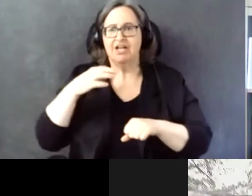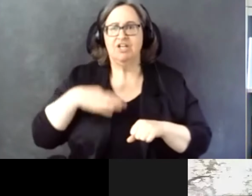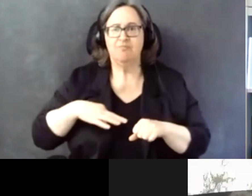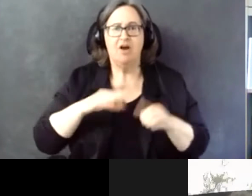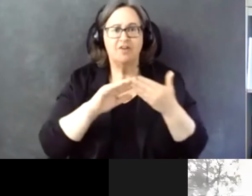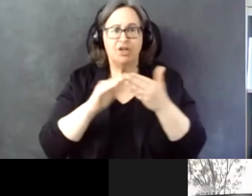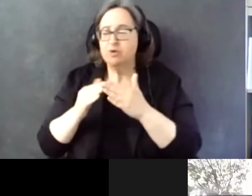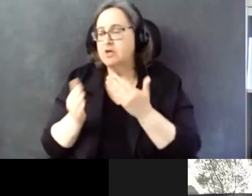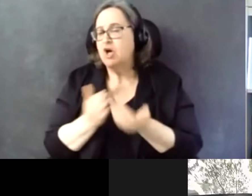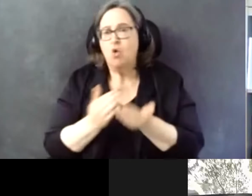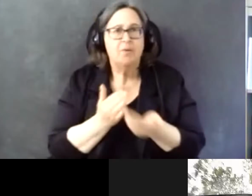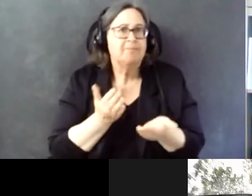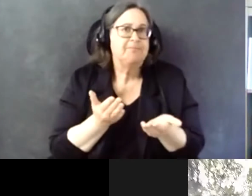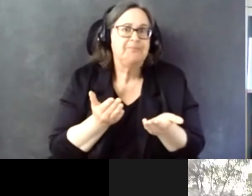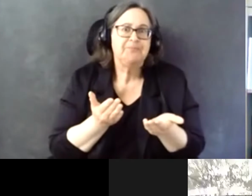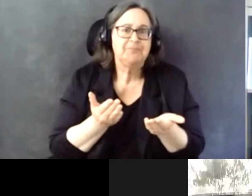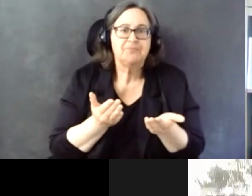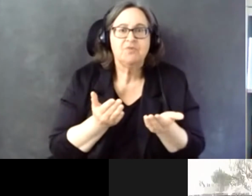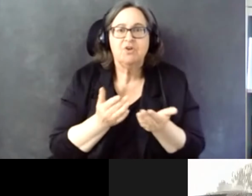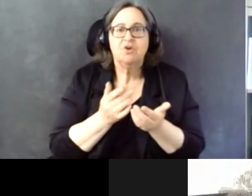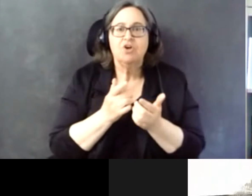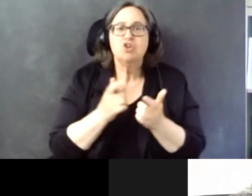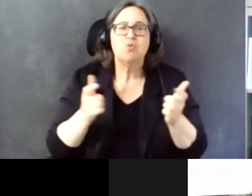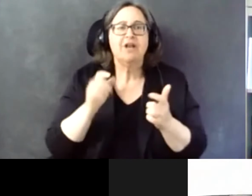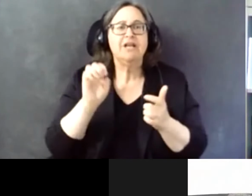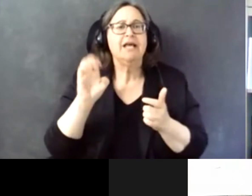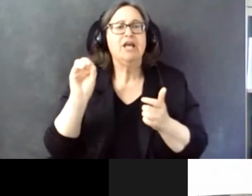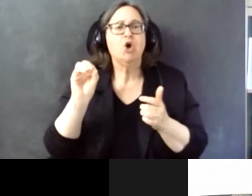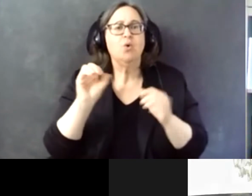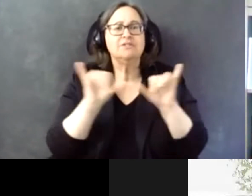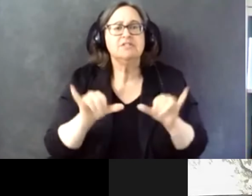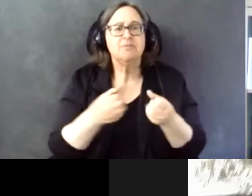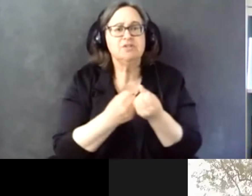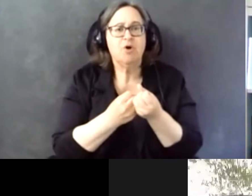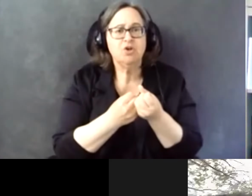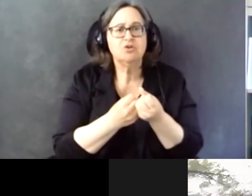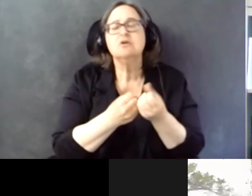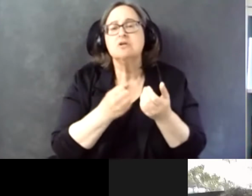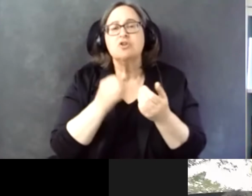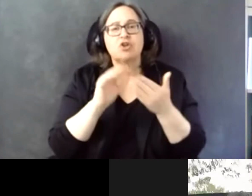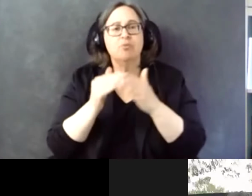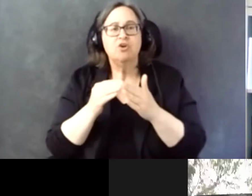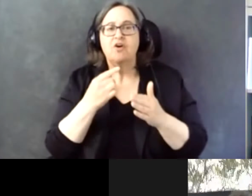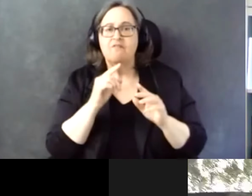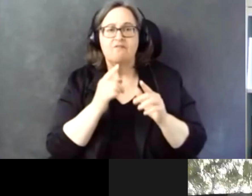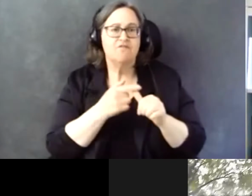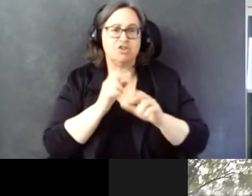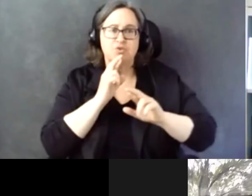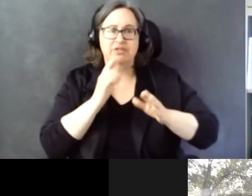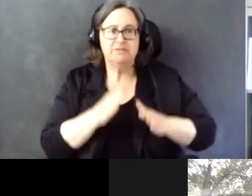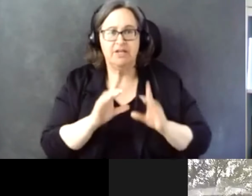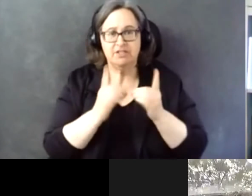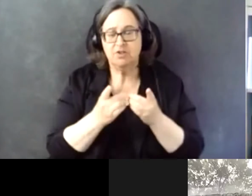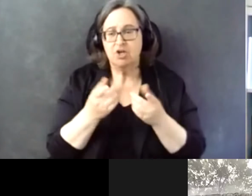community whether that's about um you know the greater ecosystem that would support the community first responders department once i